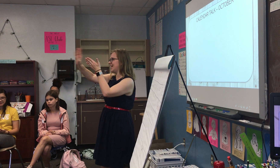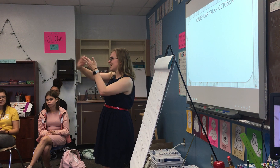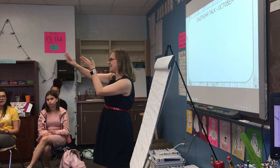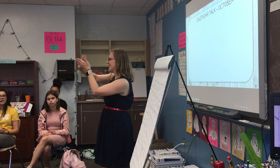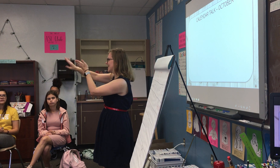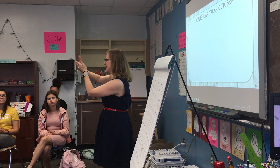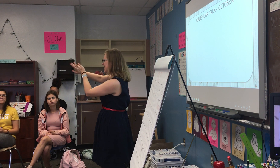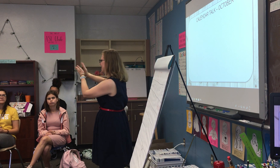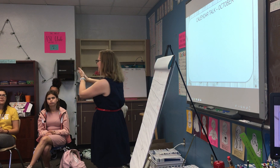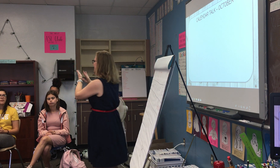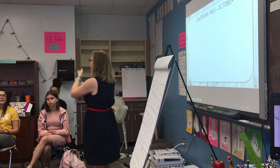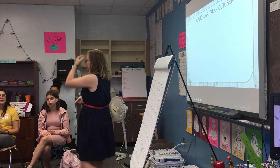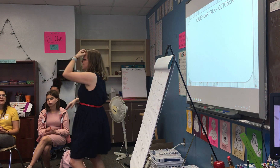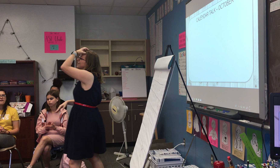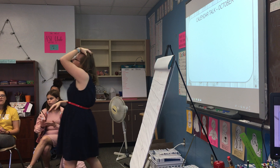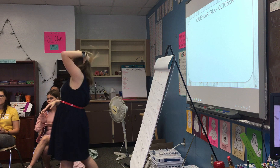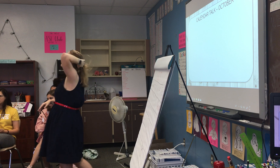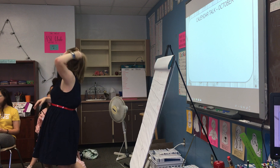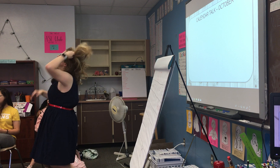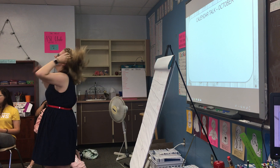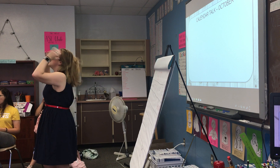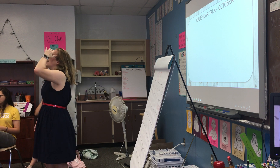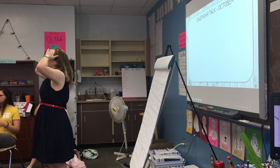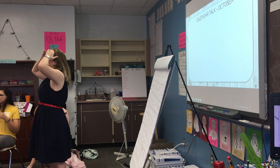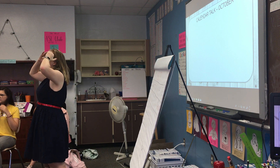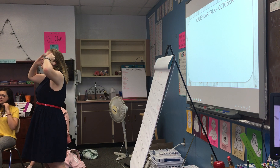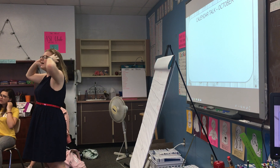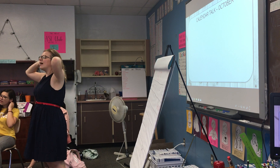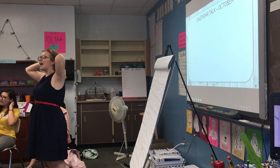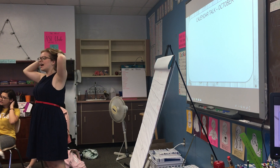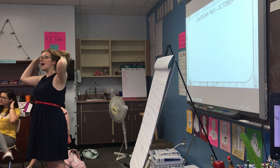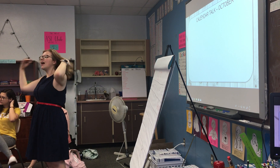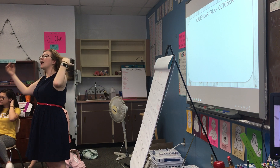means clean. I think they mean money by.